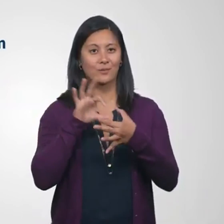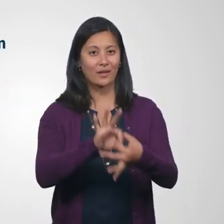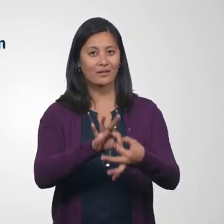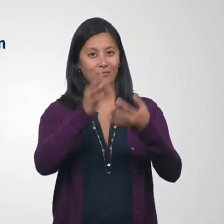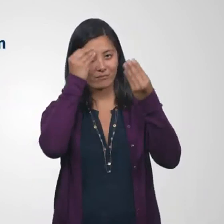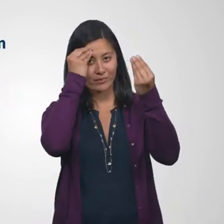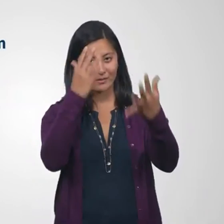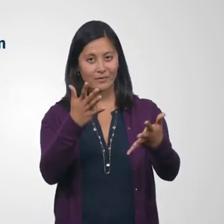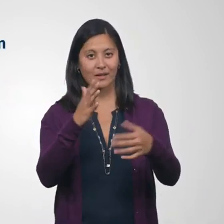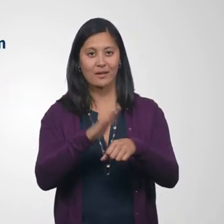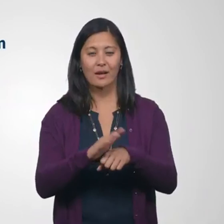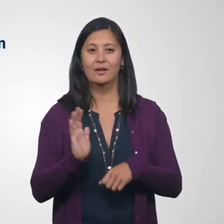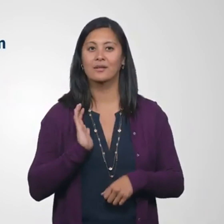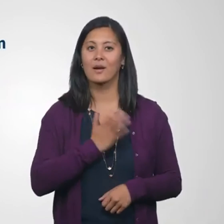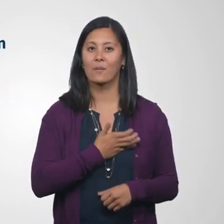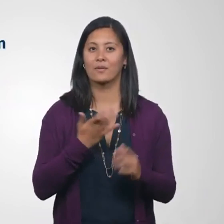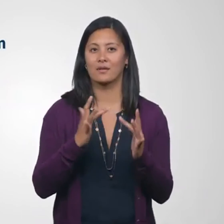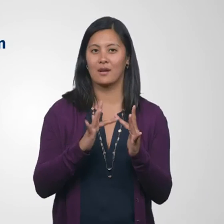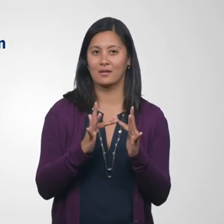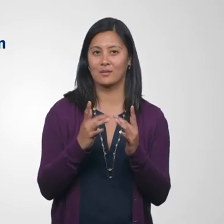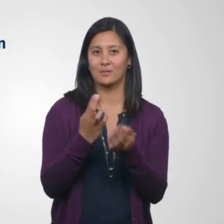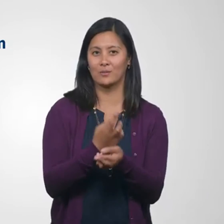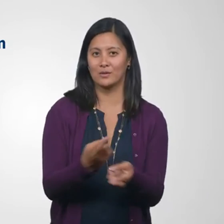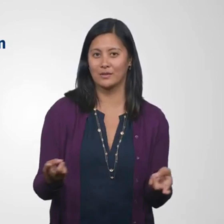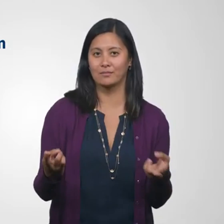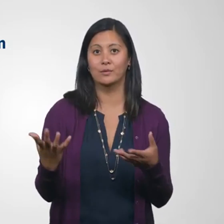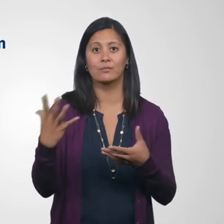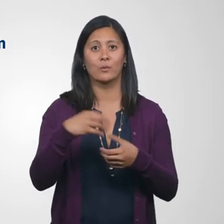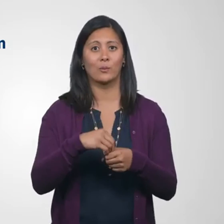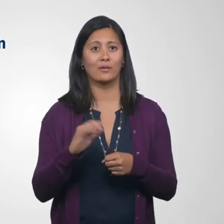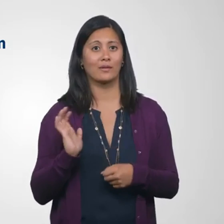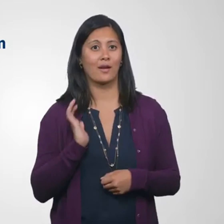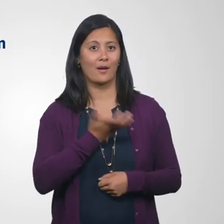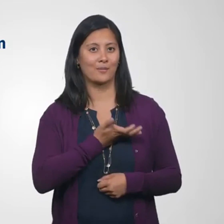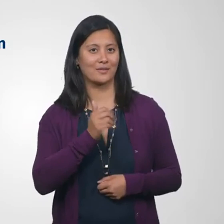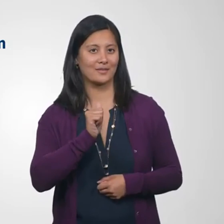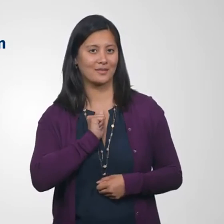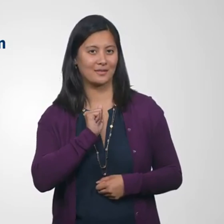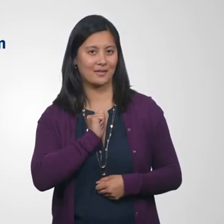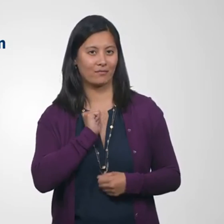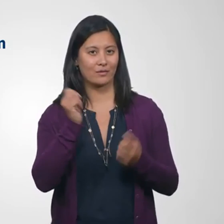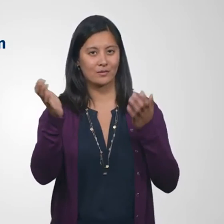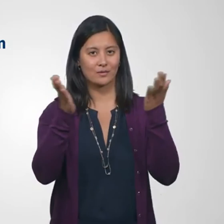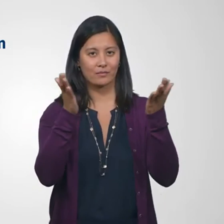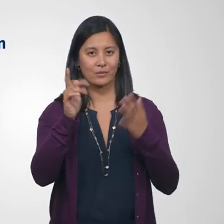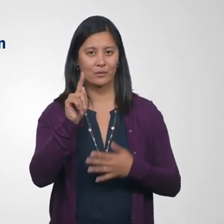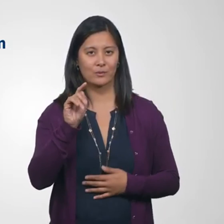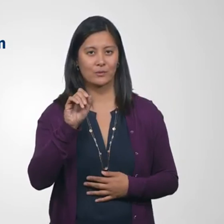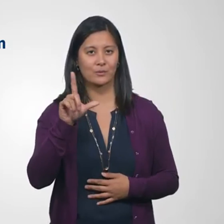For related information on our online resources, including our self-service tools,